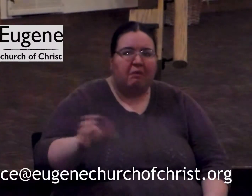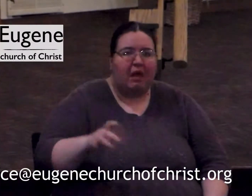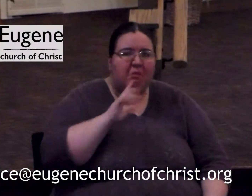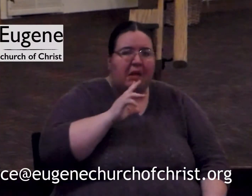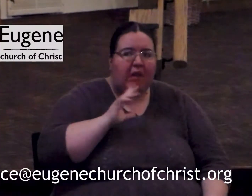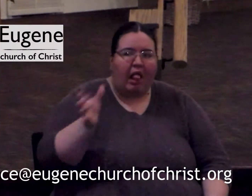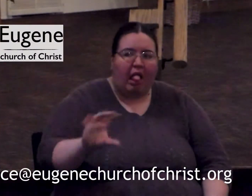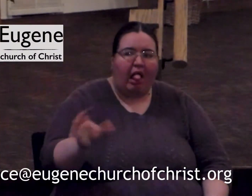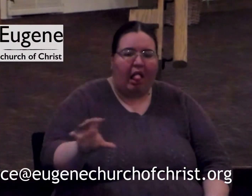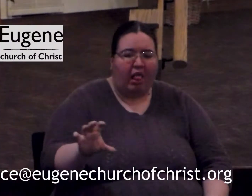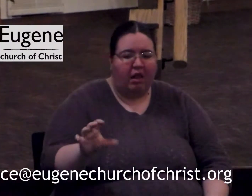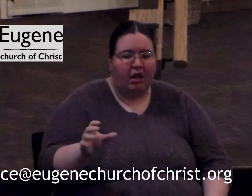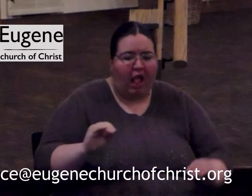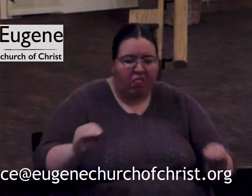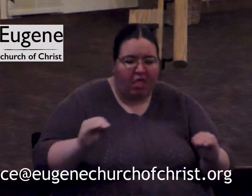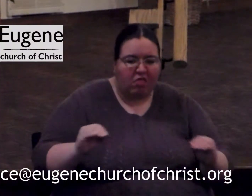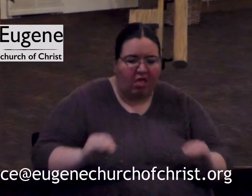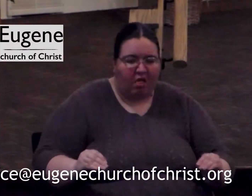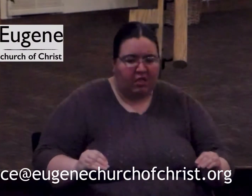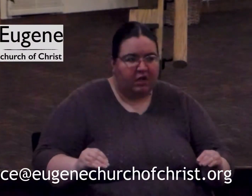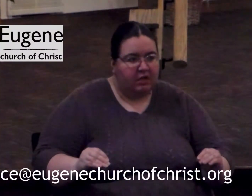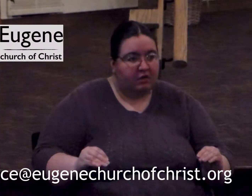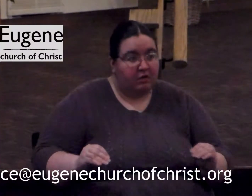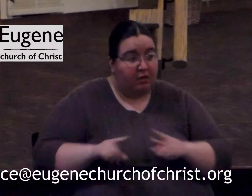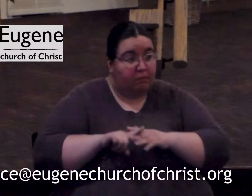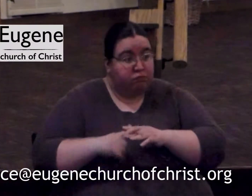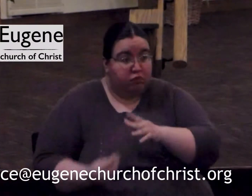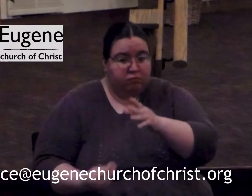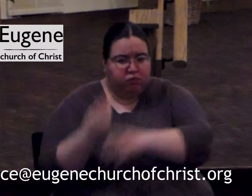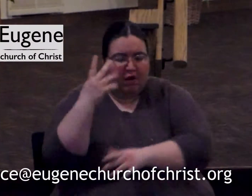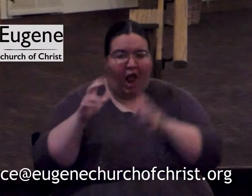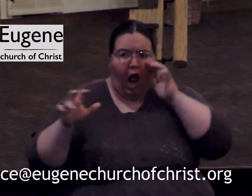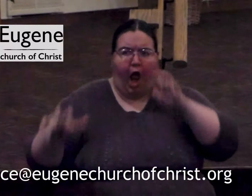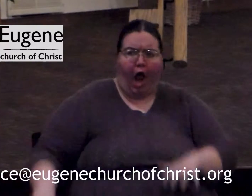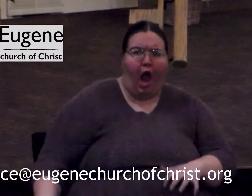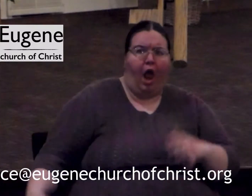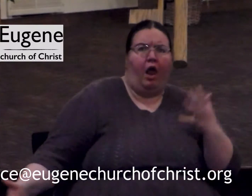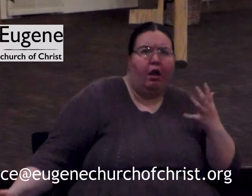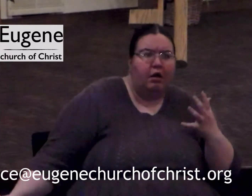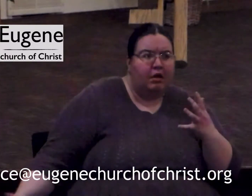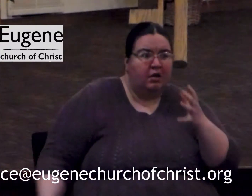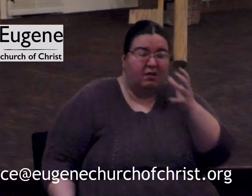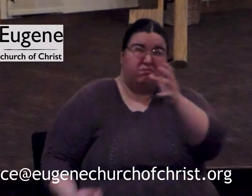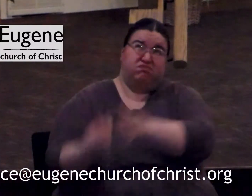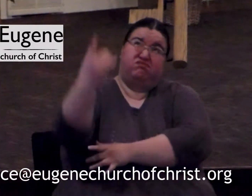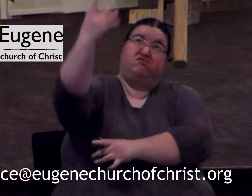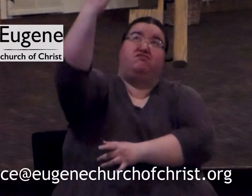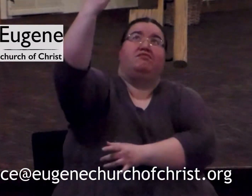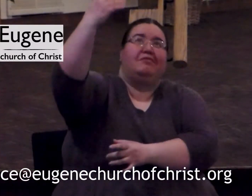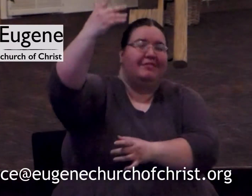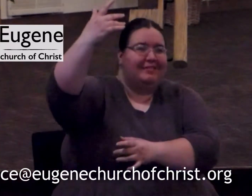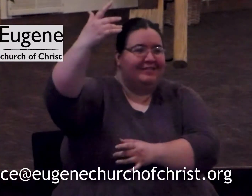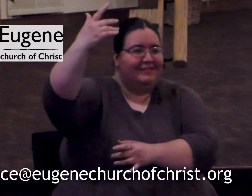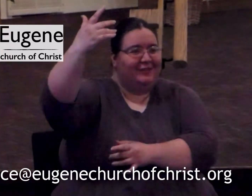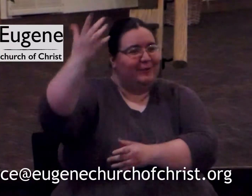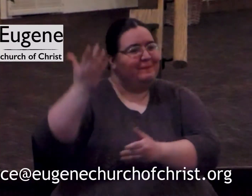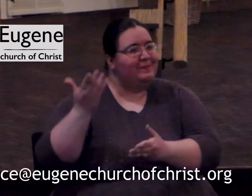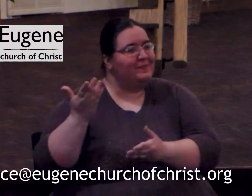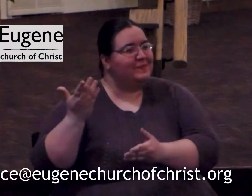absolutely shocked. Now, maybe it's not a farmer for you, but I want you to think of patience in your own life. The ways